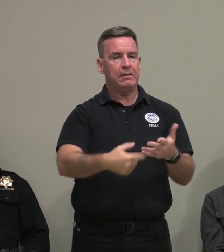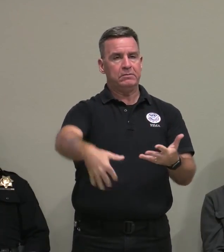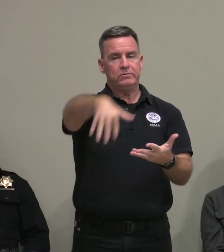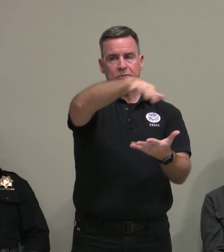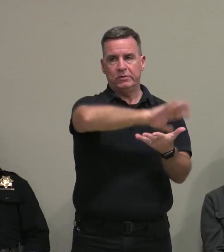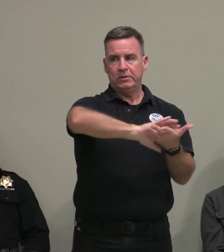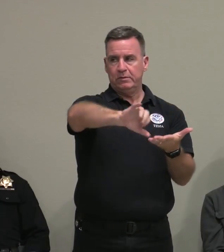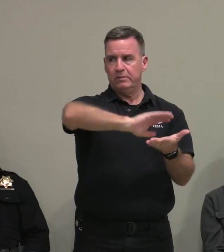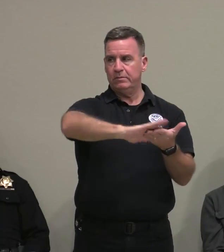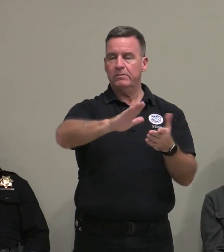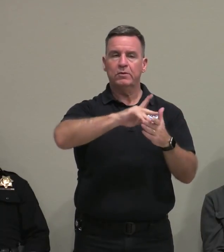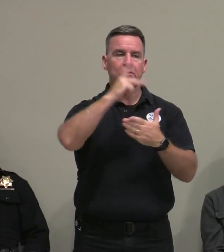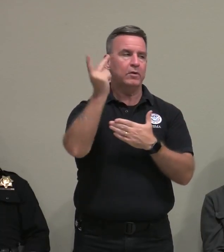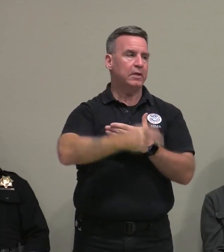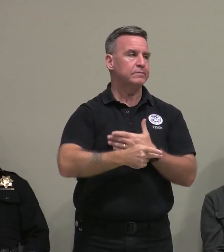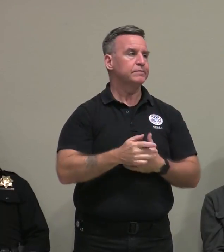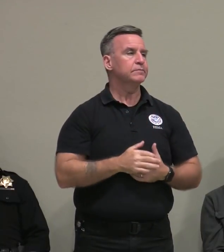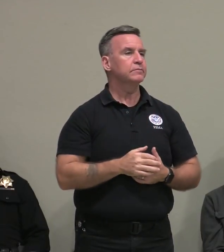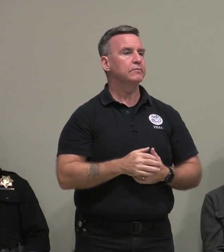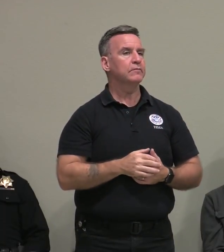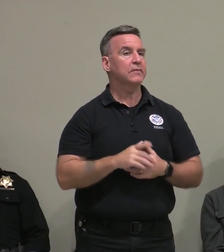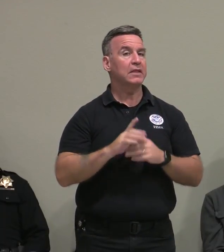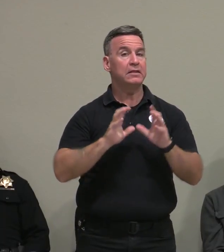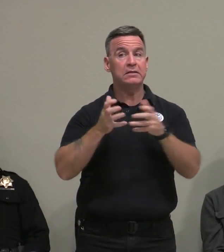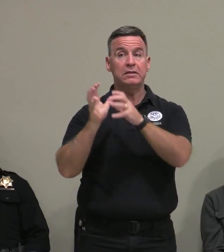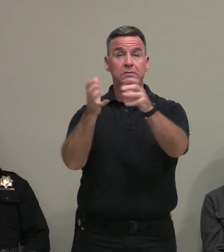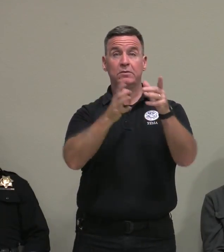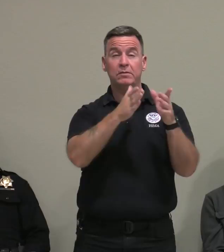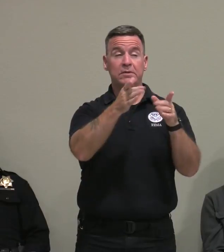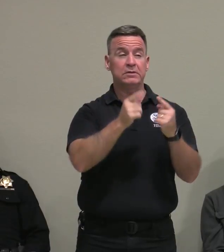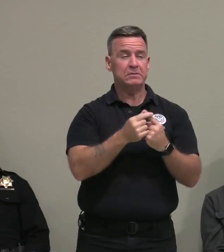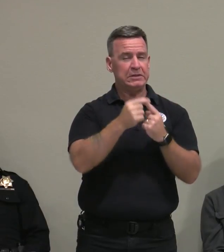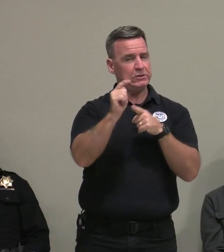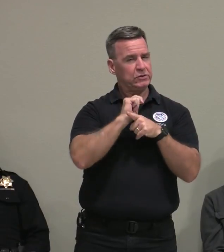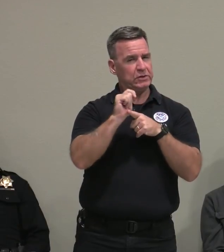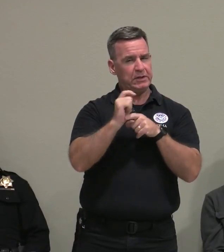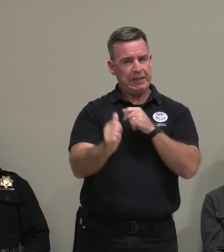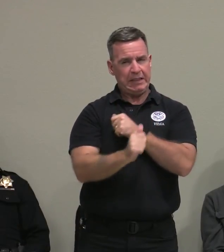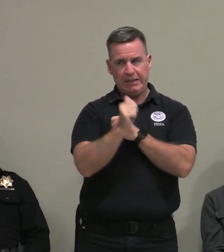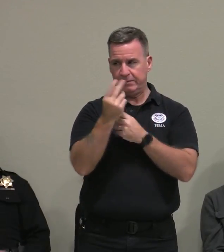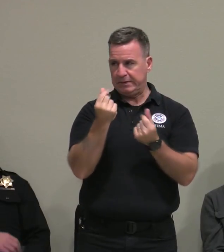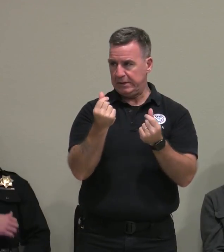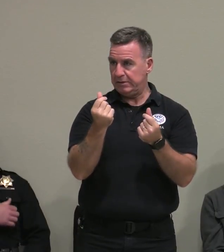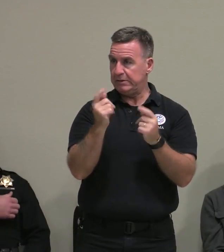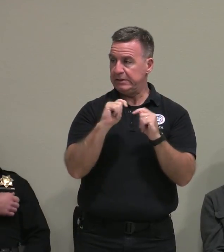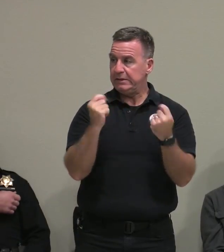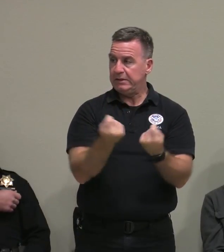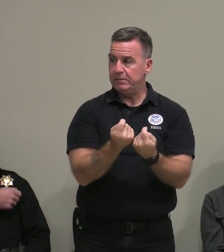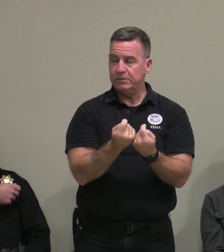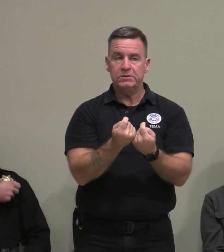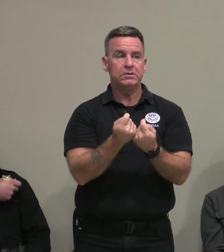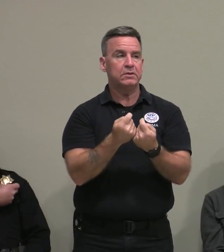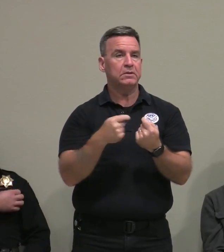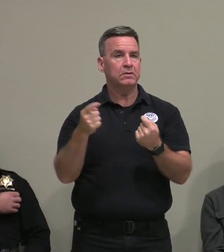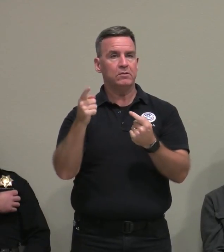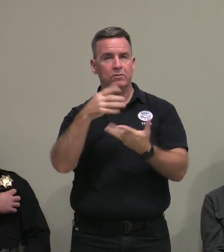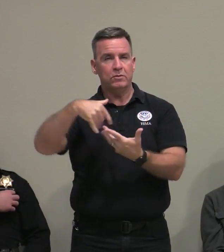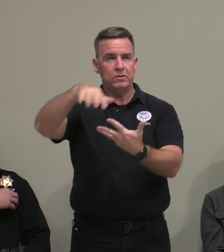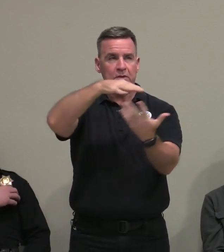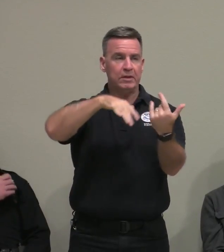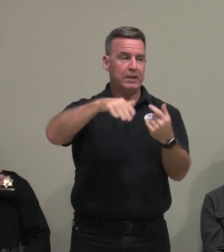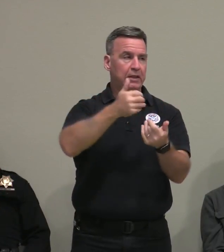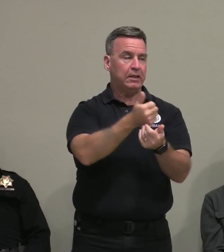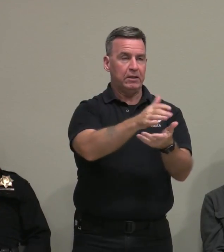program. And the teams that are going up are specially trained hazmat teams that are going to be moving through the